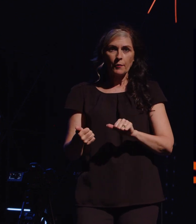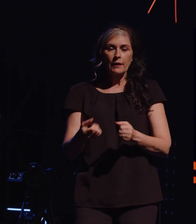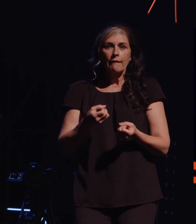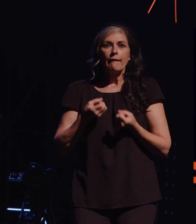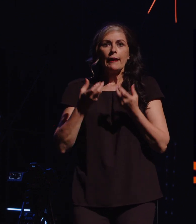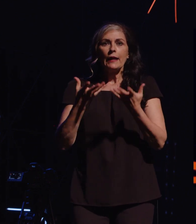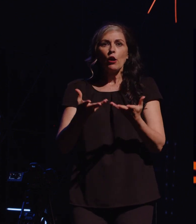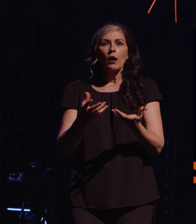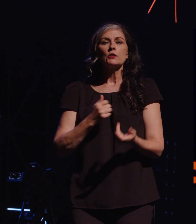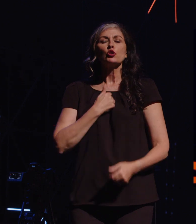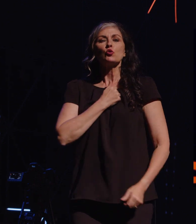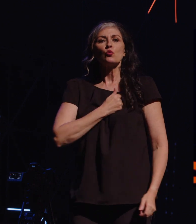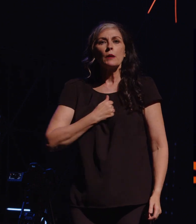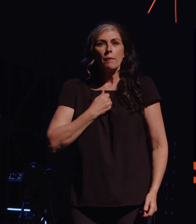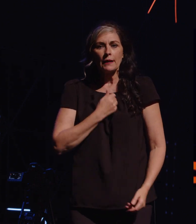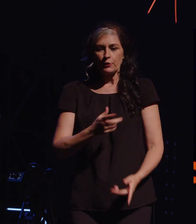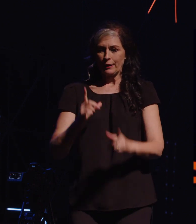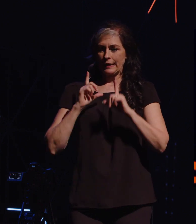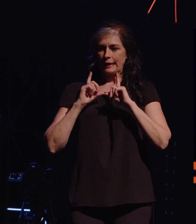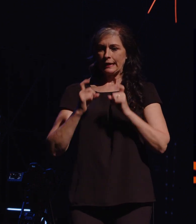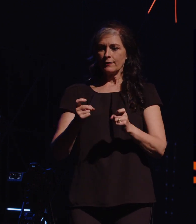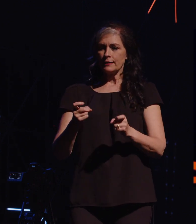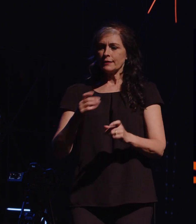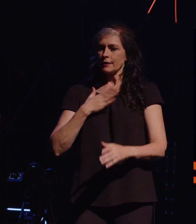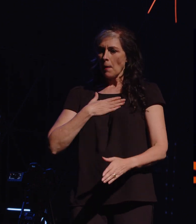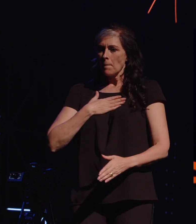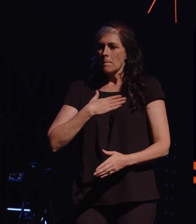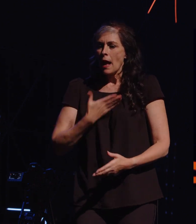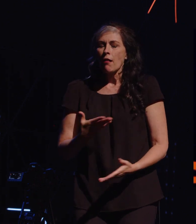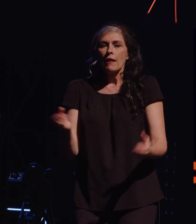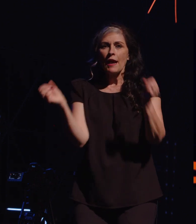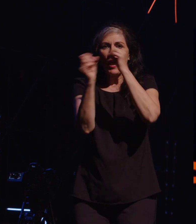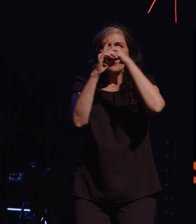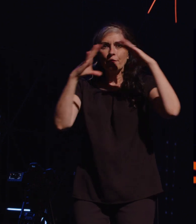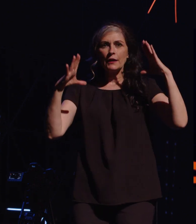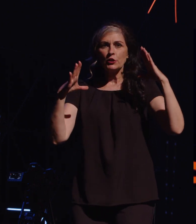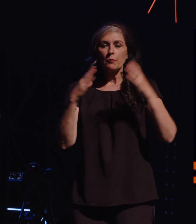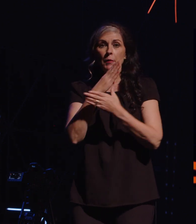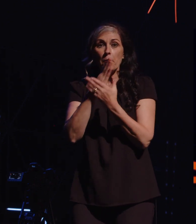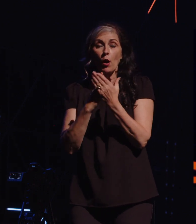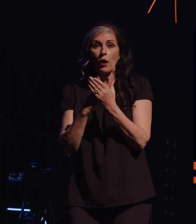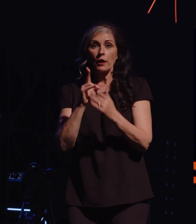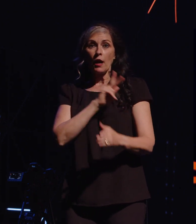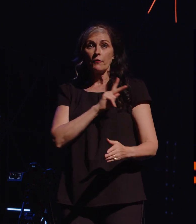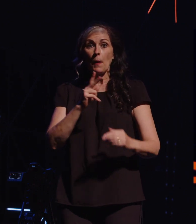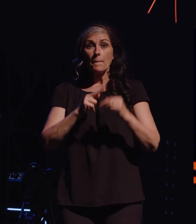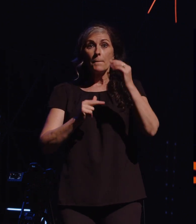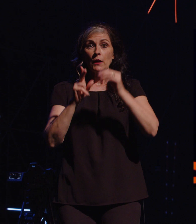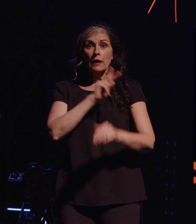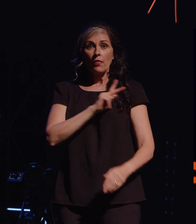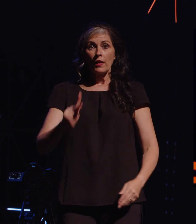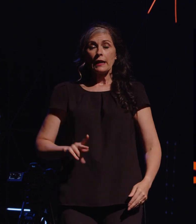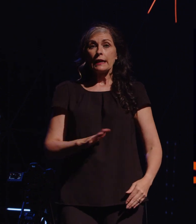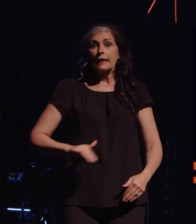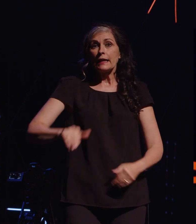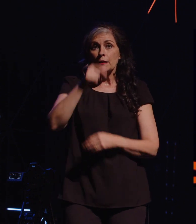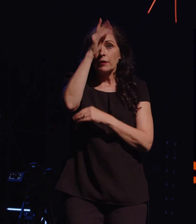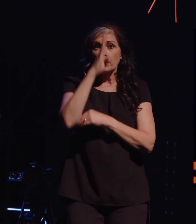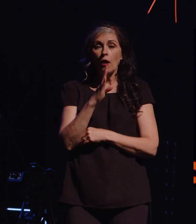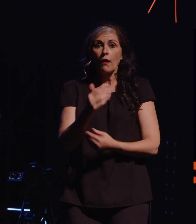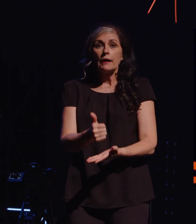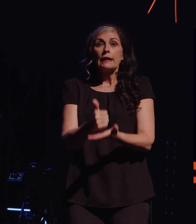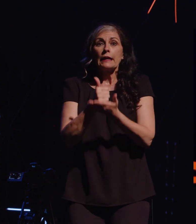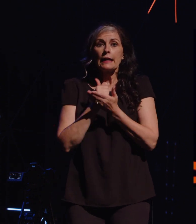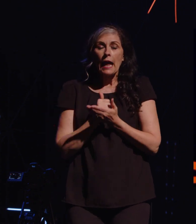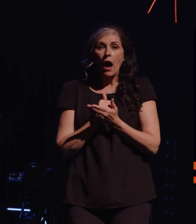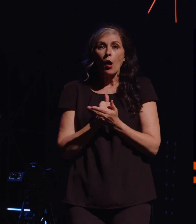causes repentance. He gives them this compelling vision of them being a part of building the kingdom of God, that you can help fish